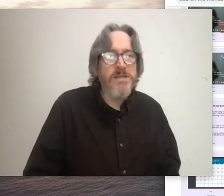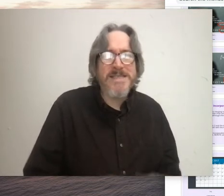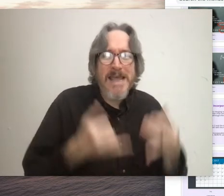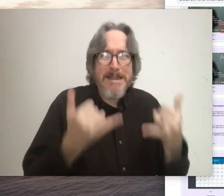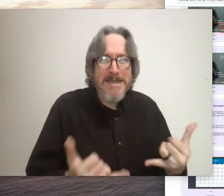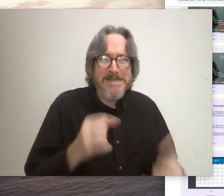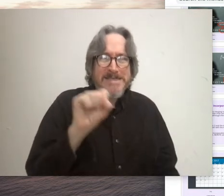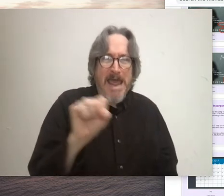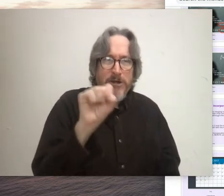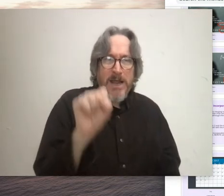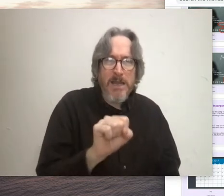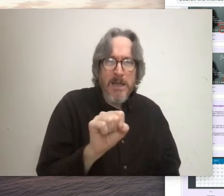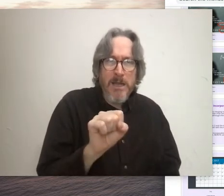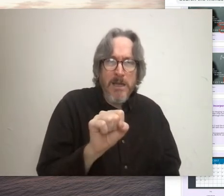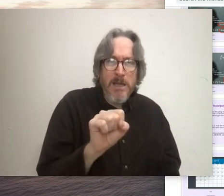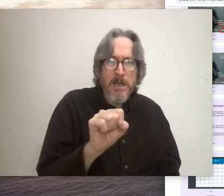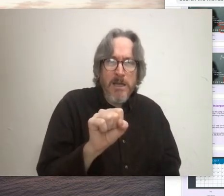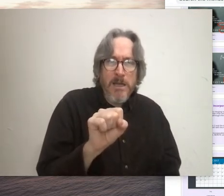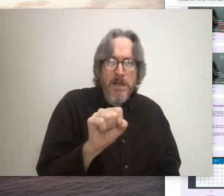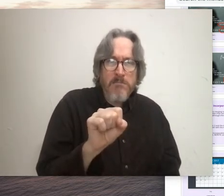We wouldn't say this Saturday.